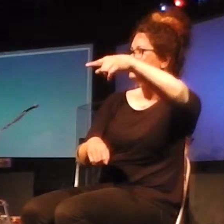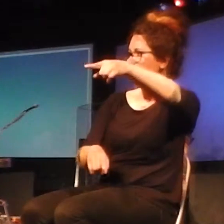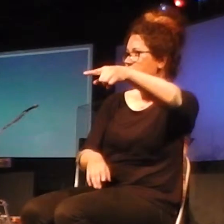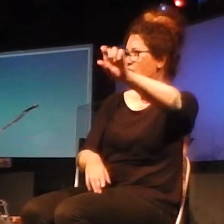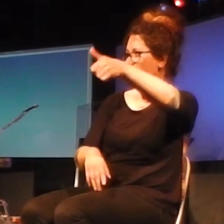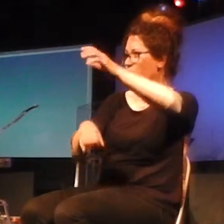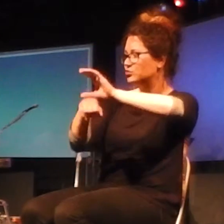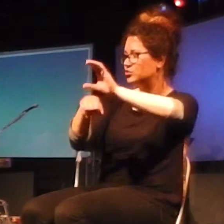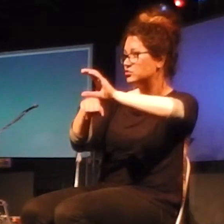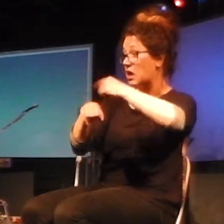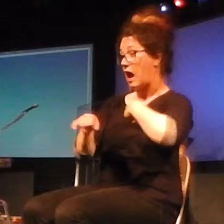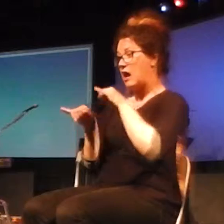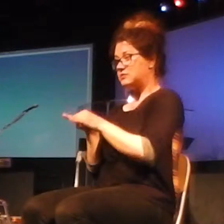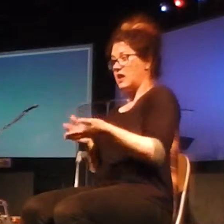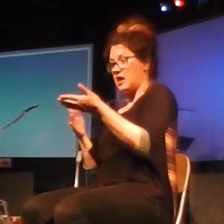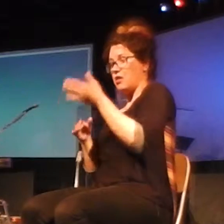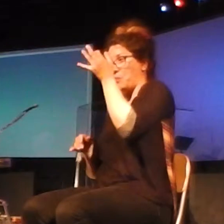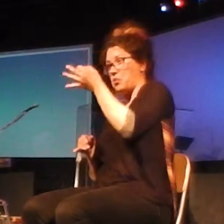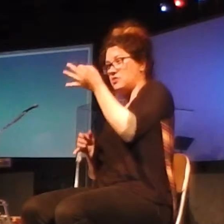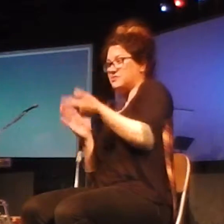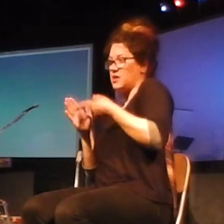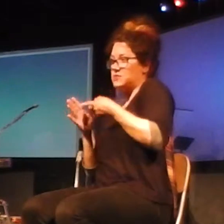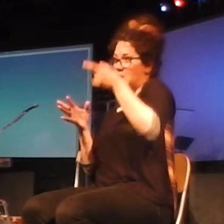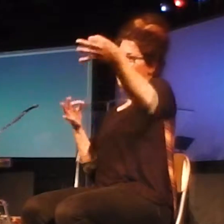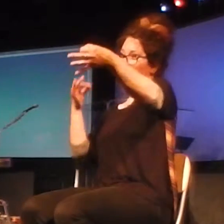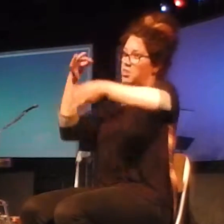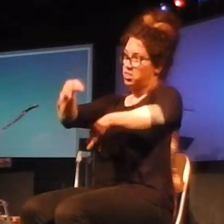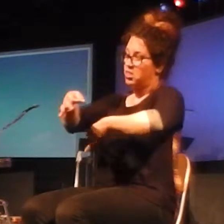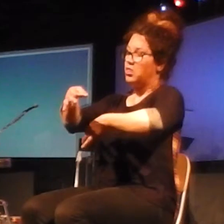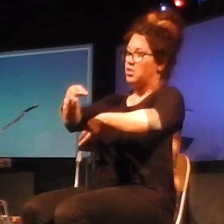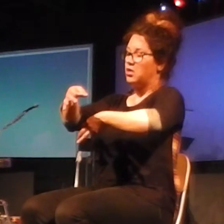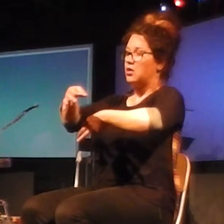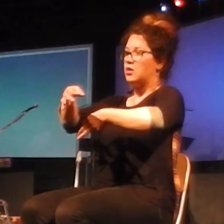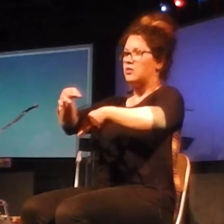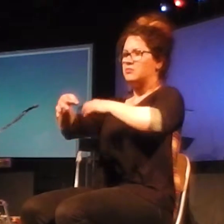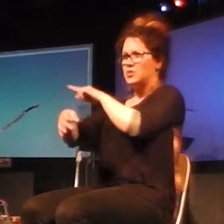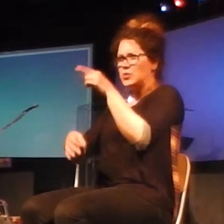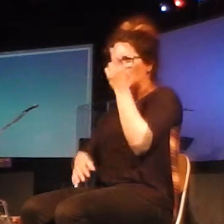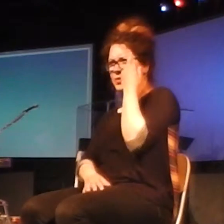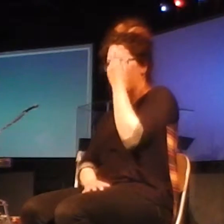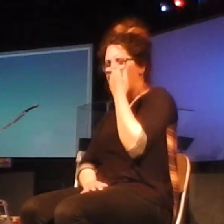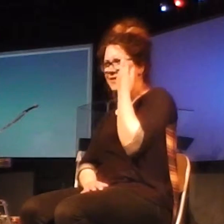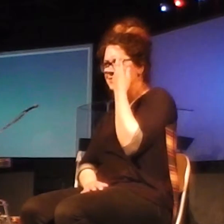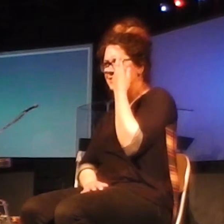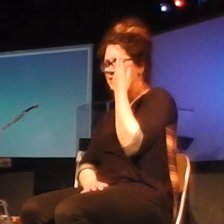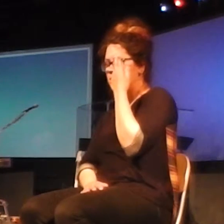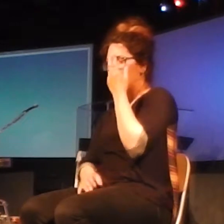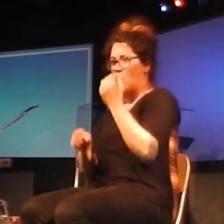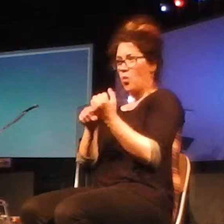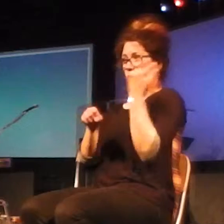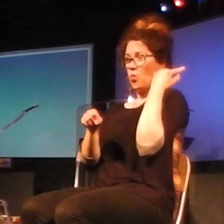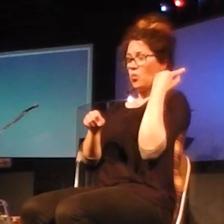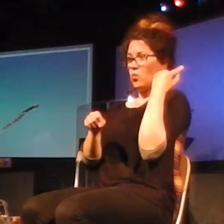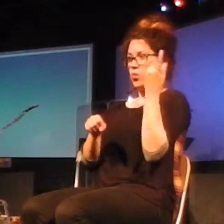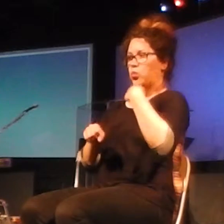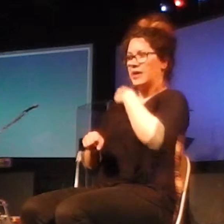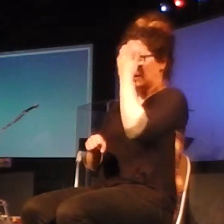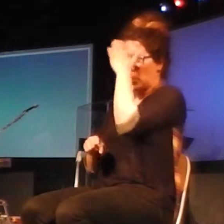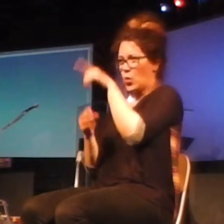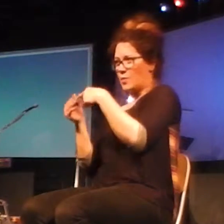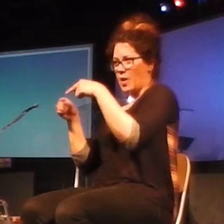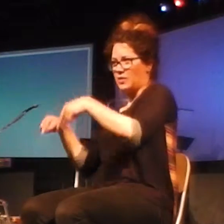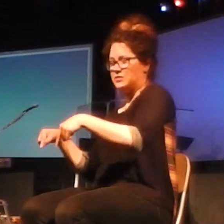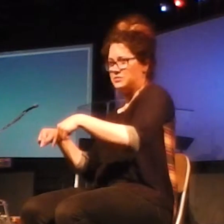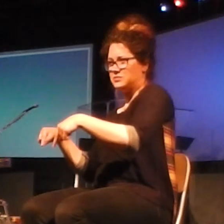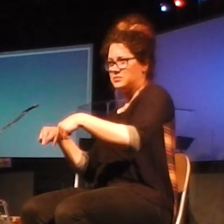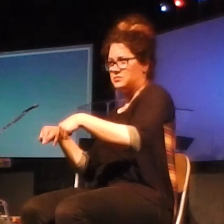preach, and that kind of stuff. But you realize we weren't looking for that. Even a year ago when Matthew and I stood right there to have that